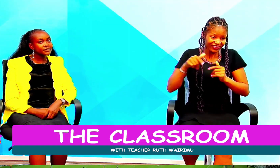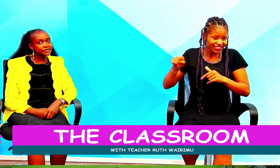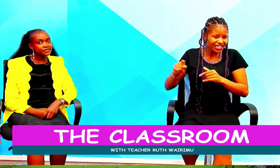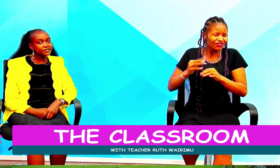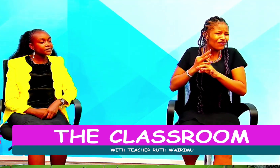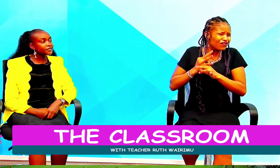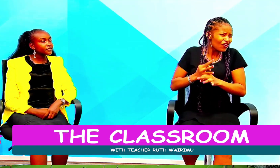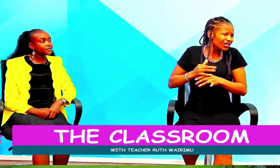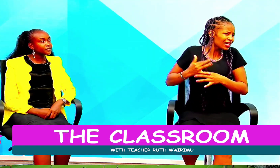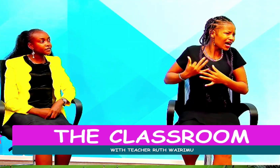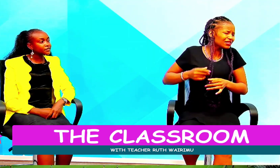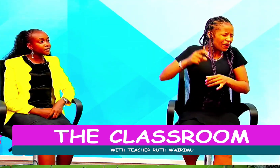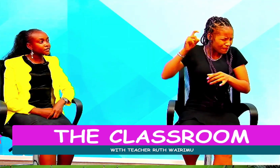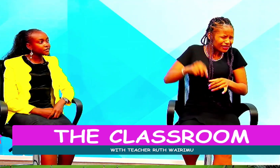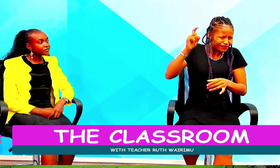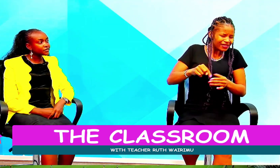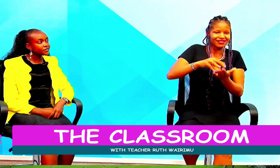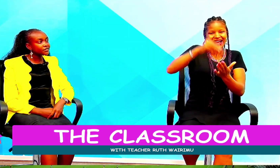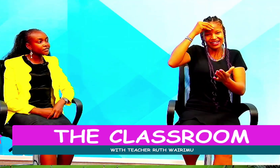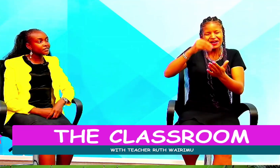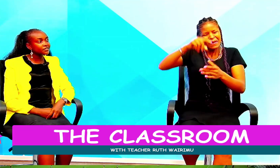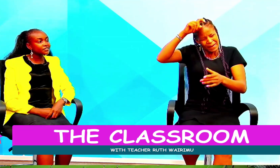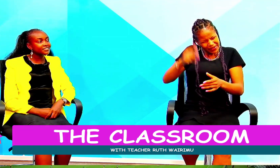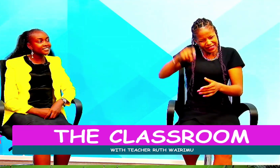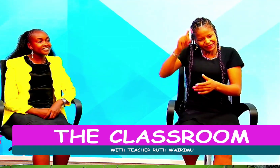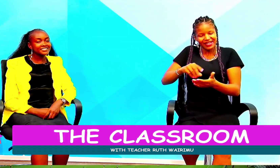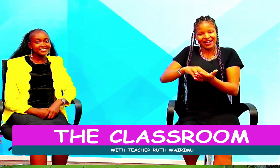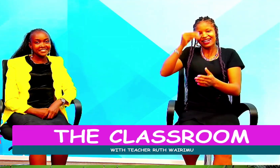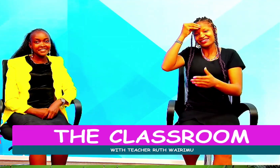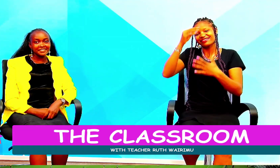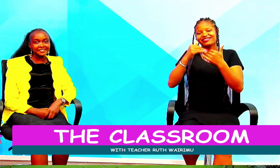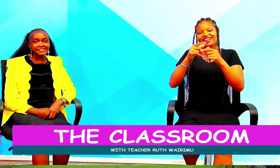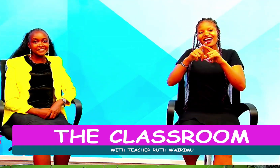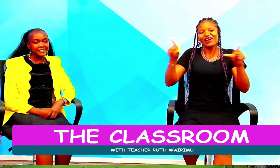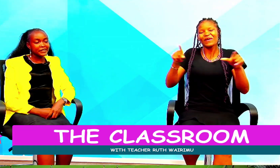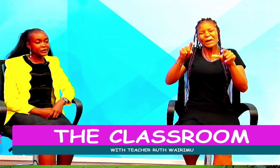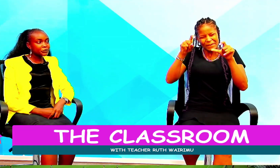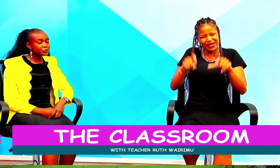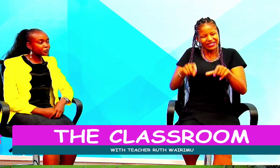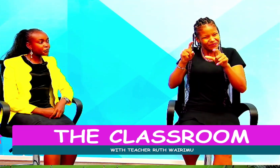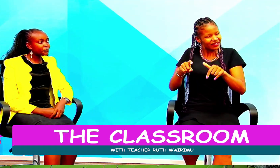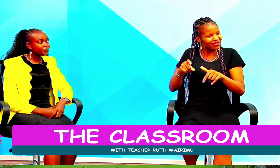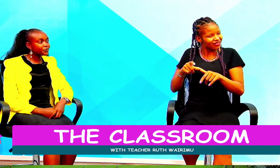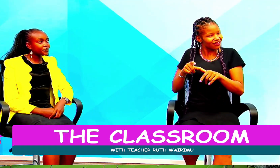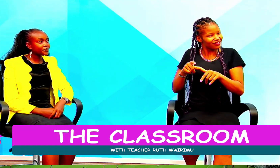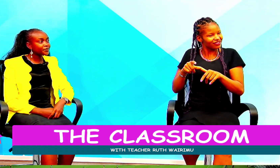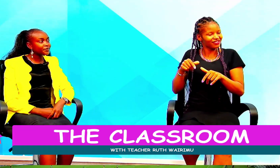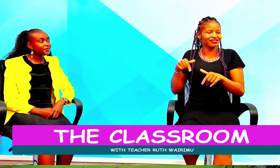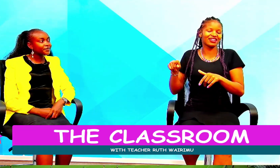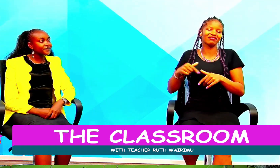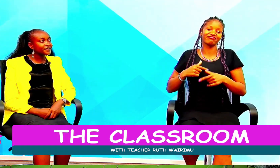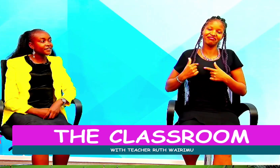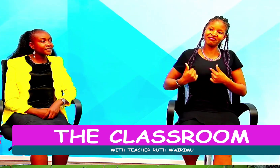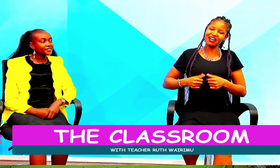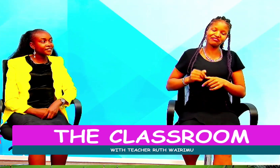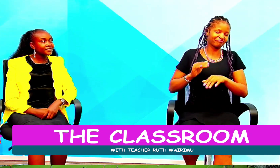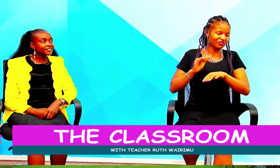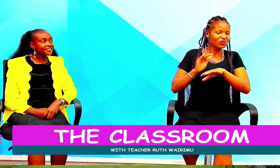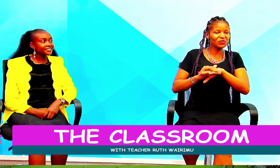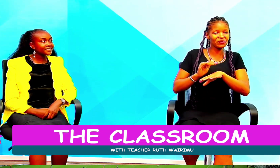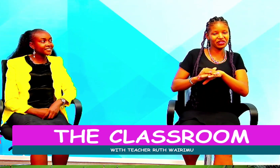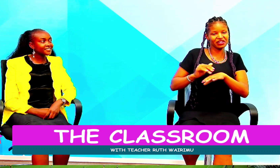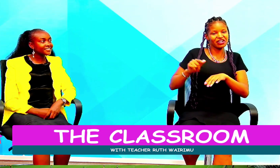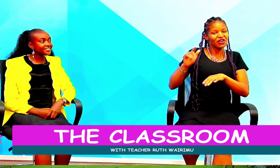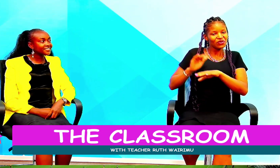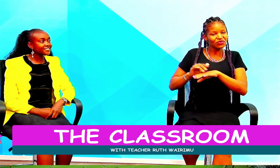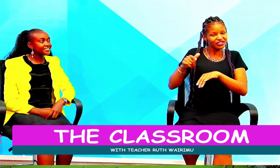deaf community, her interests, all that, you know, she will share with us. And now she's someone who understands